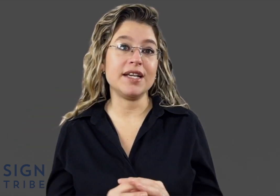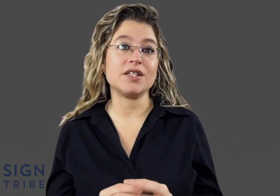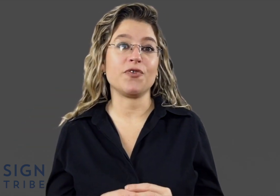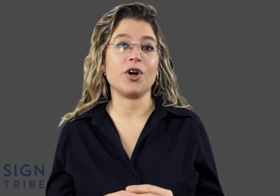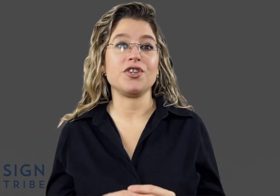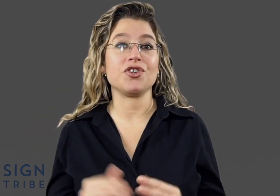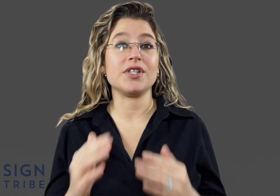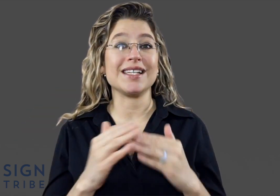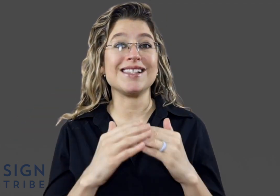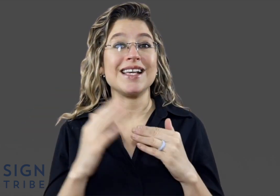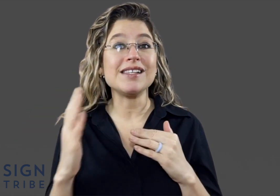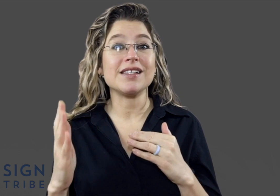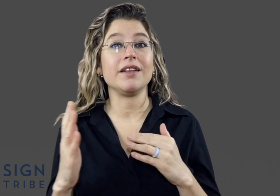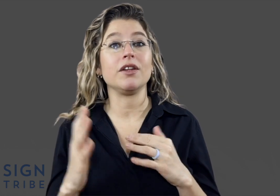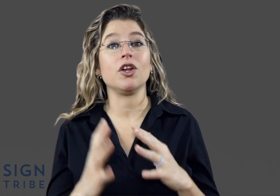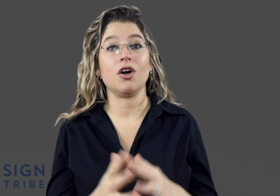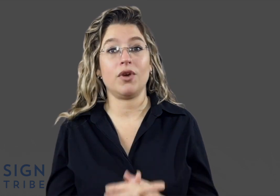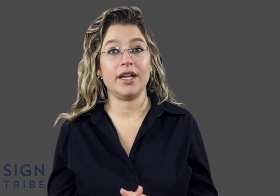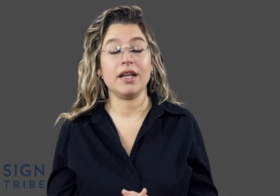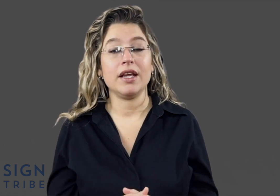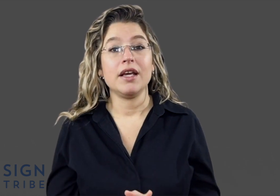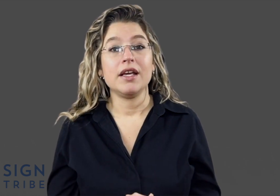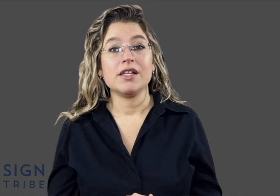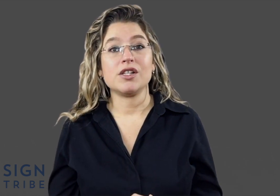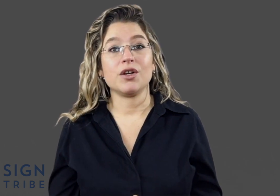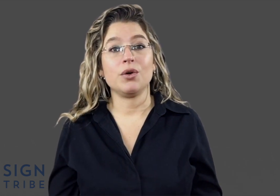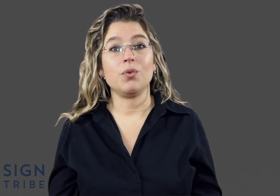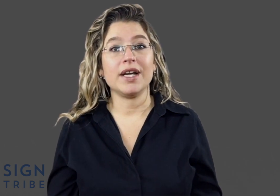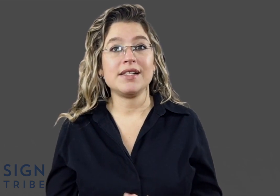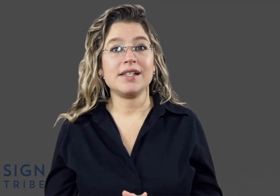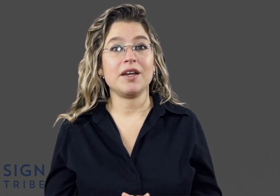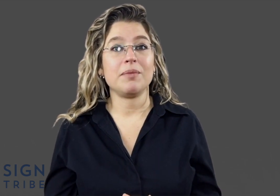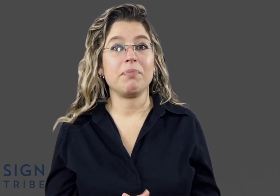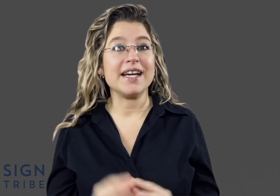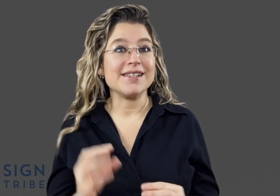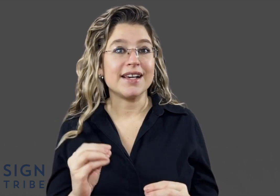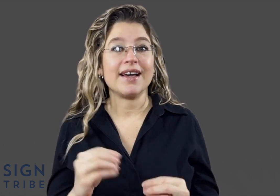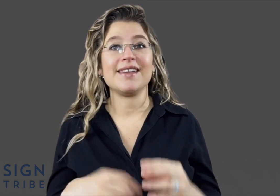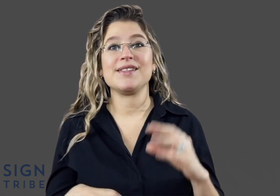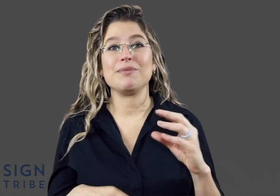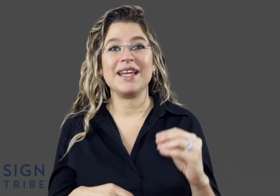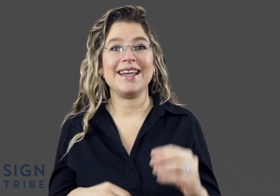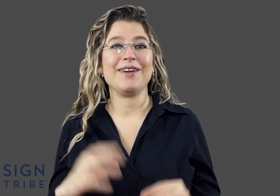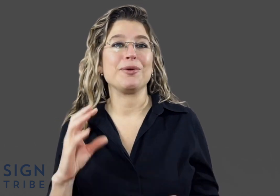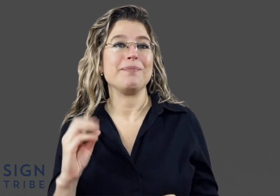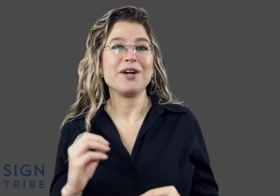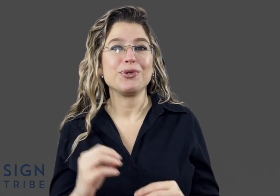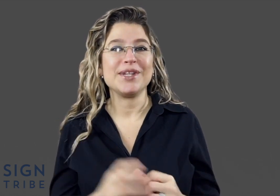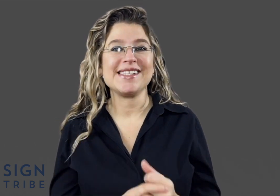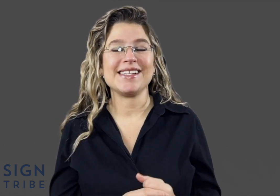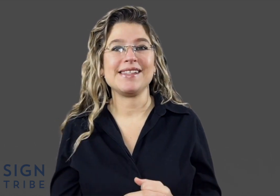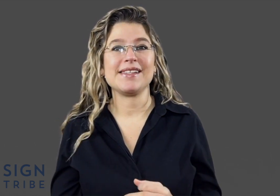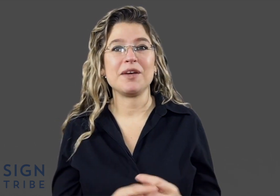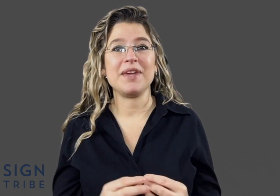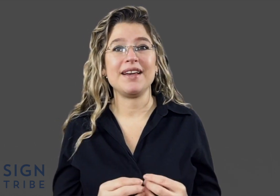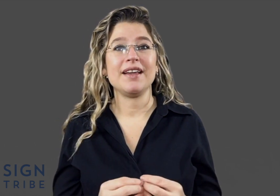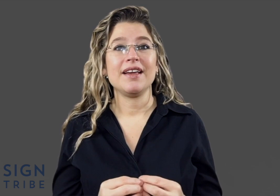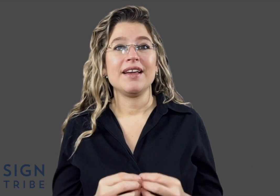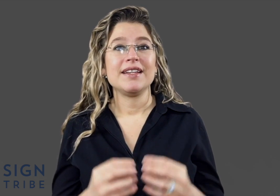far as your success in the long run. So when I say bite-sized mini or micro lessons, I mean